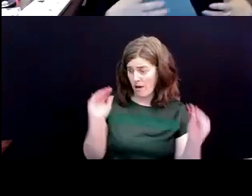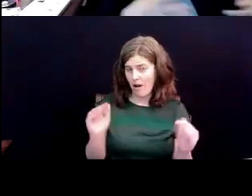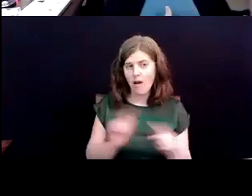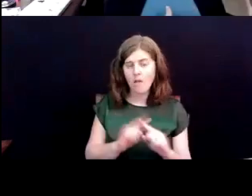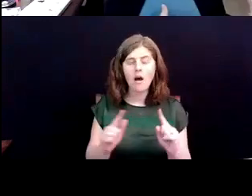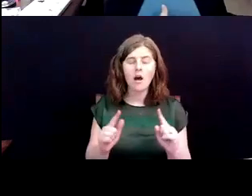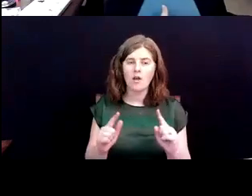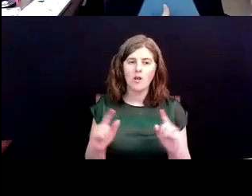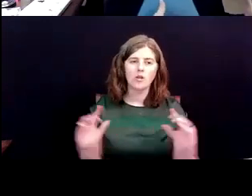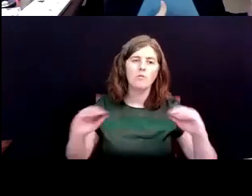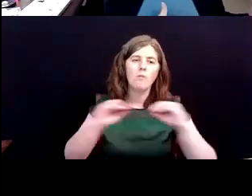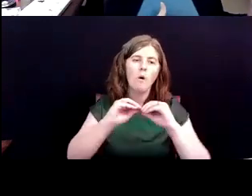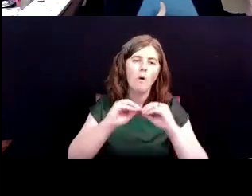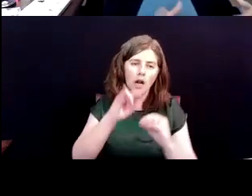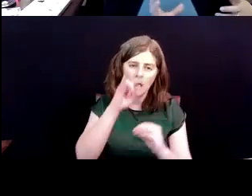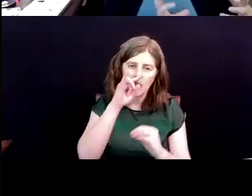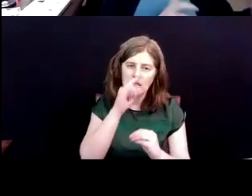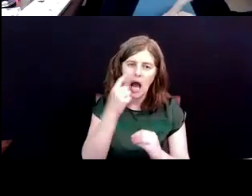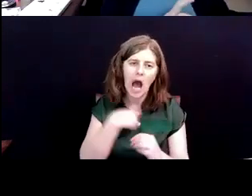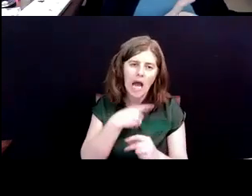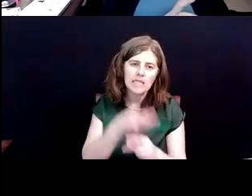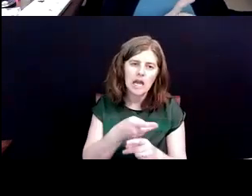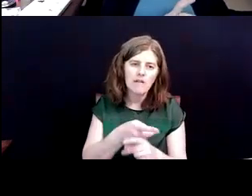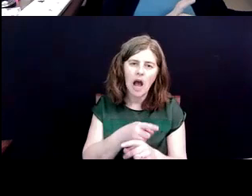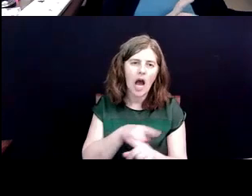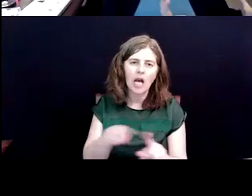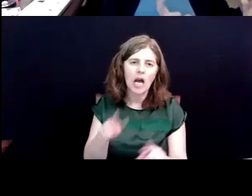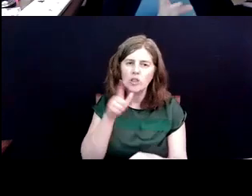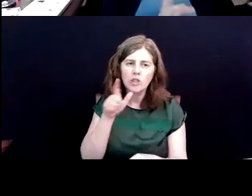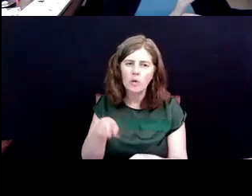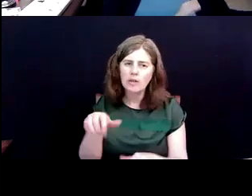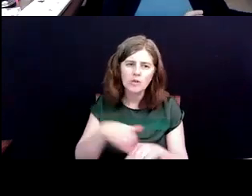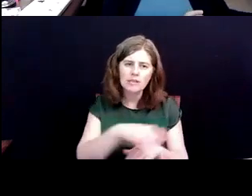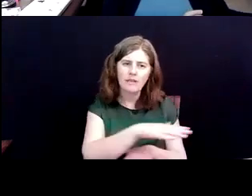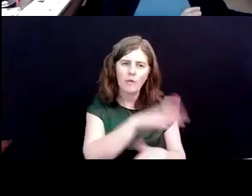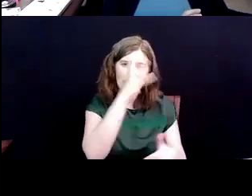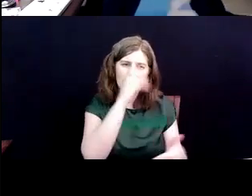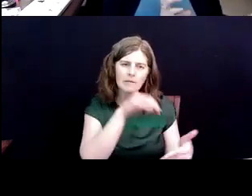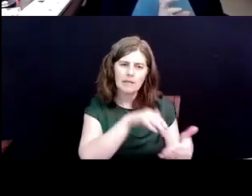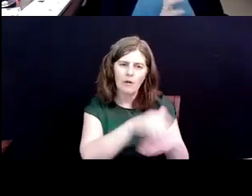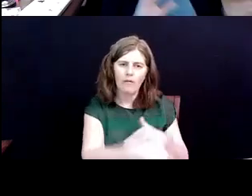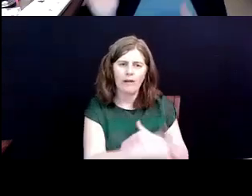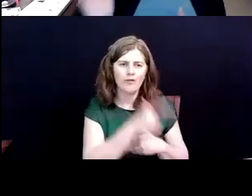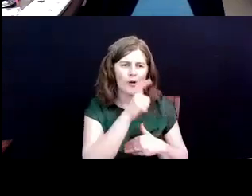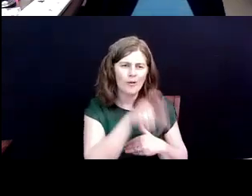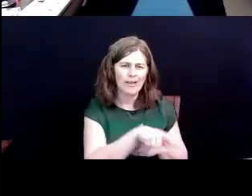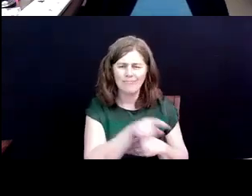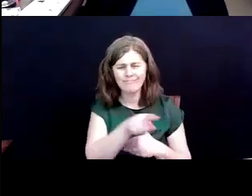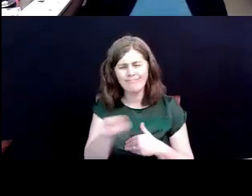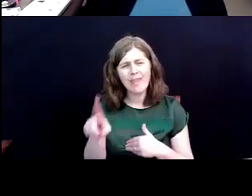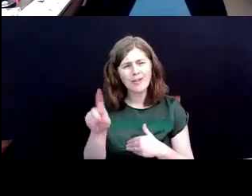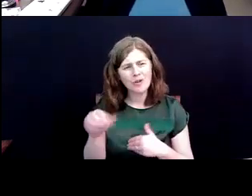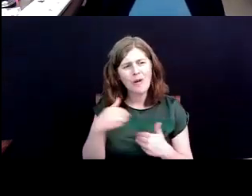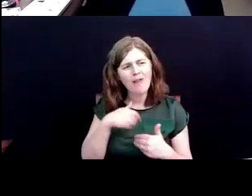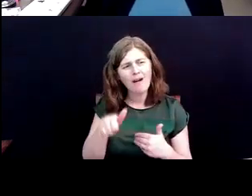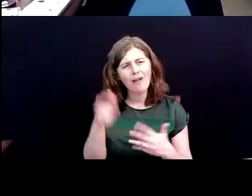more kiddos that I see and take care of that I don't need polysomnography for or overnight sleep studies for than do. So those are things to know